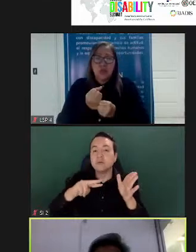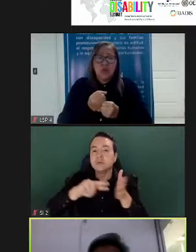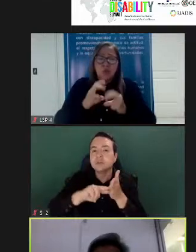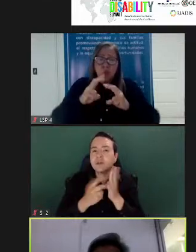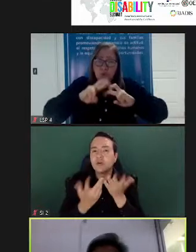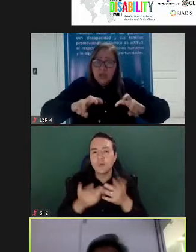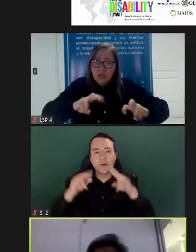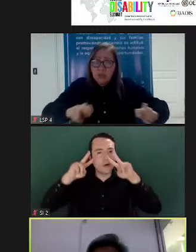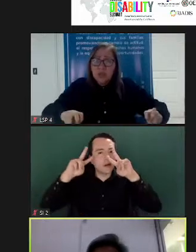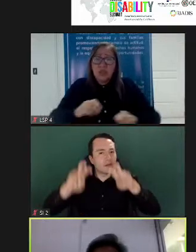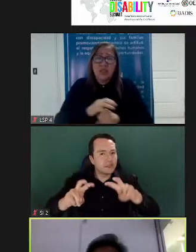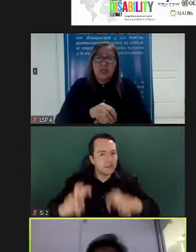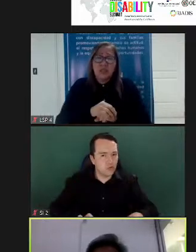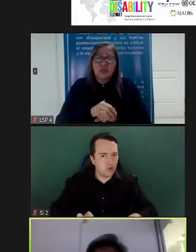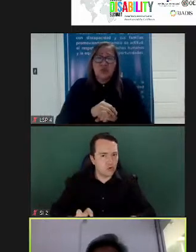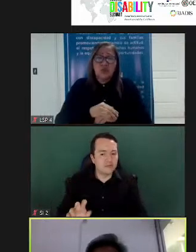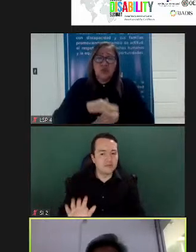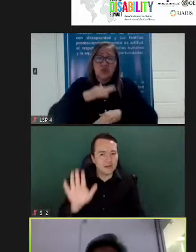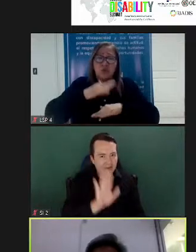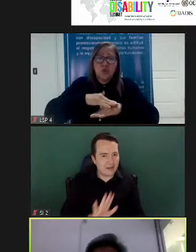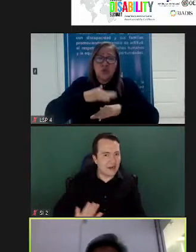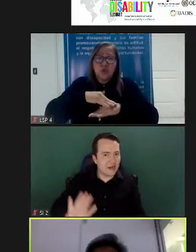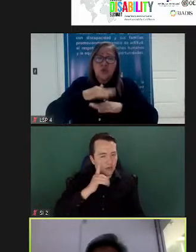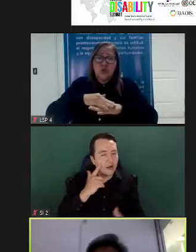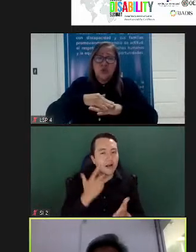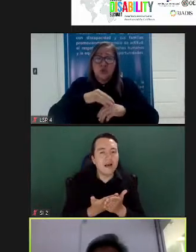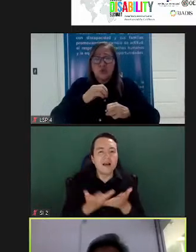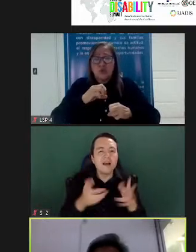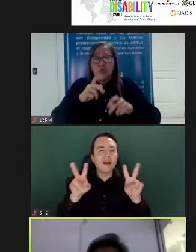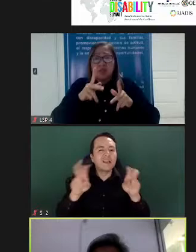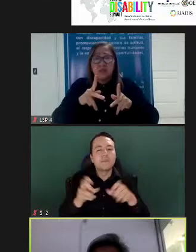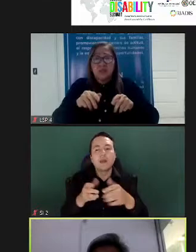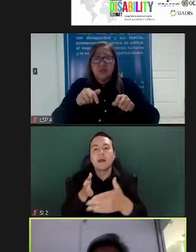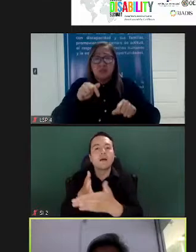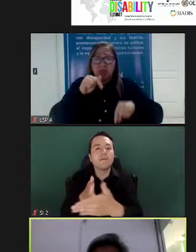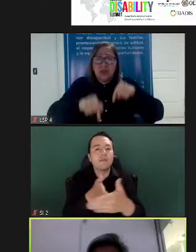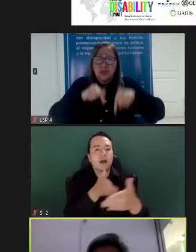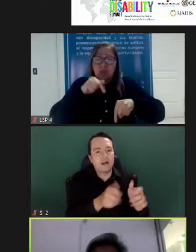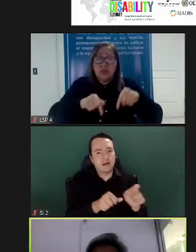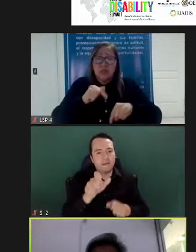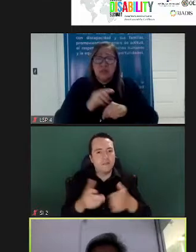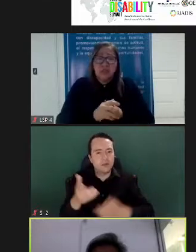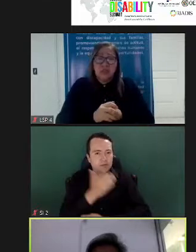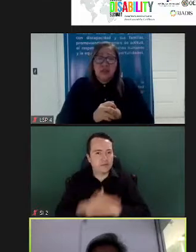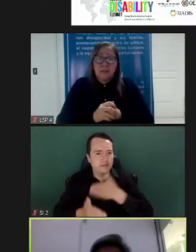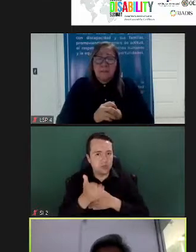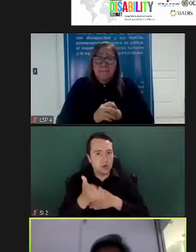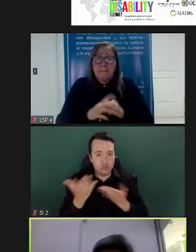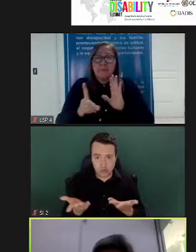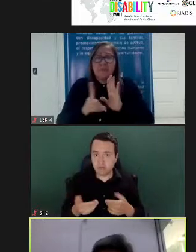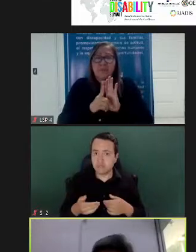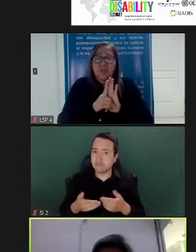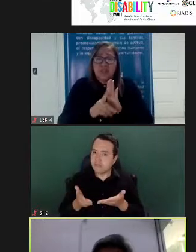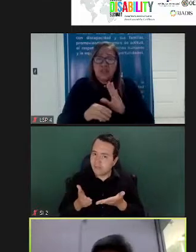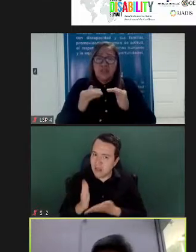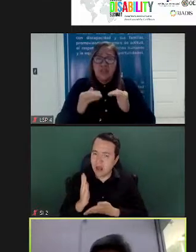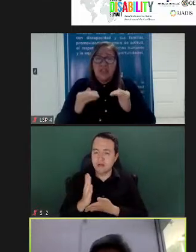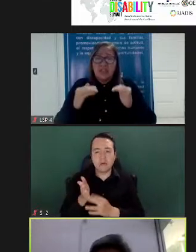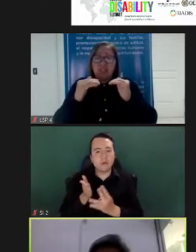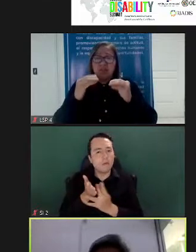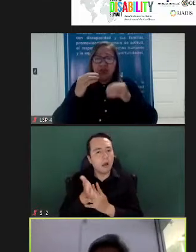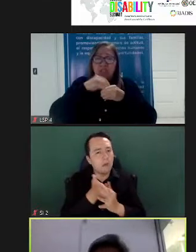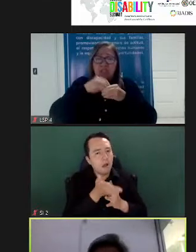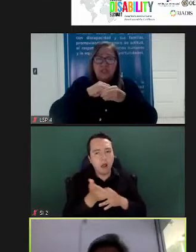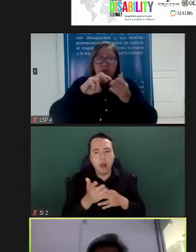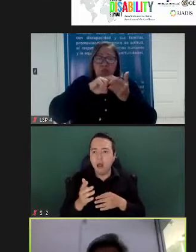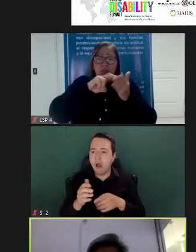with the realization of us regional research and the barriers that people with disabilities face in the exercise of their rights and